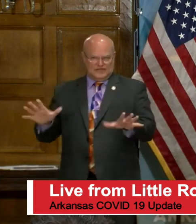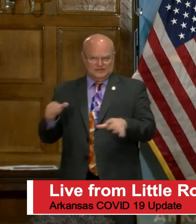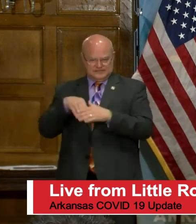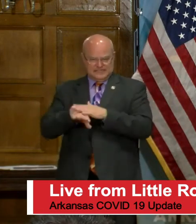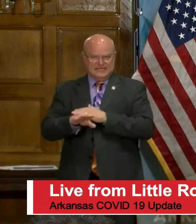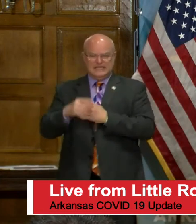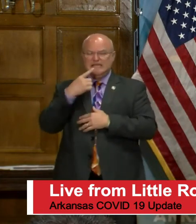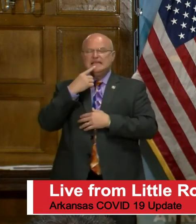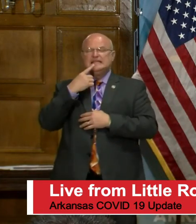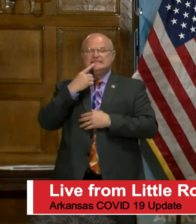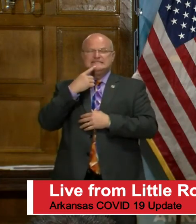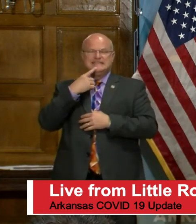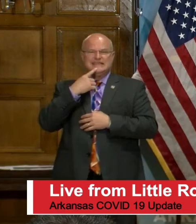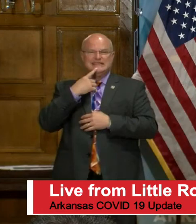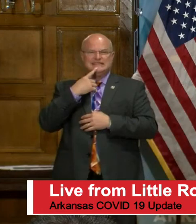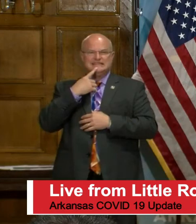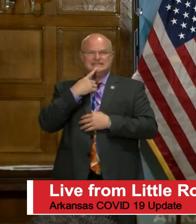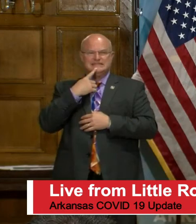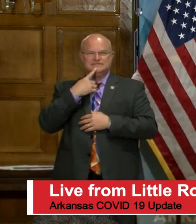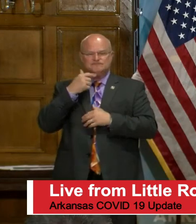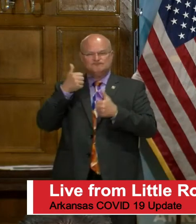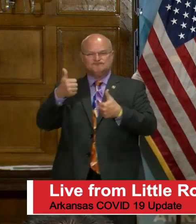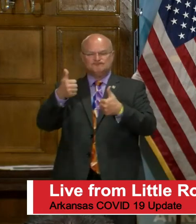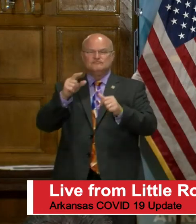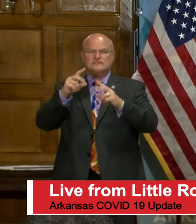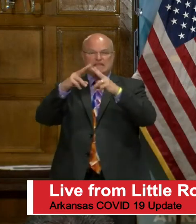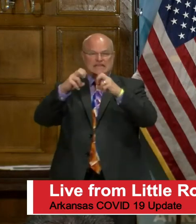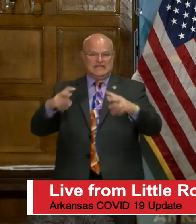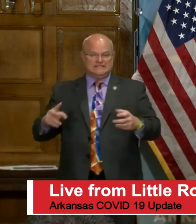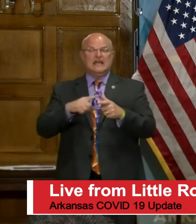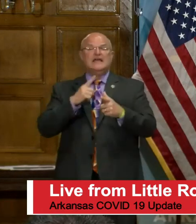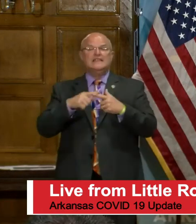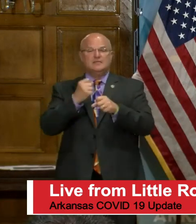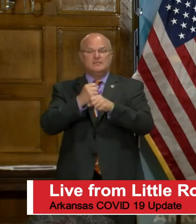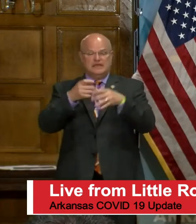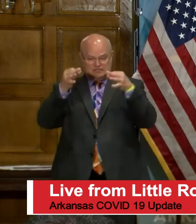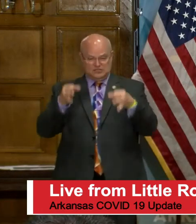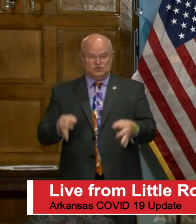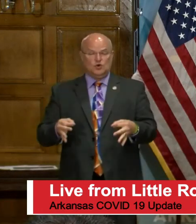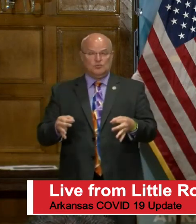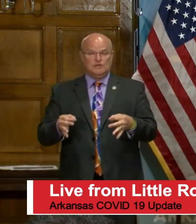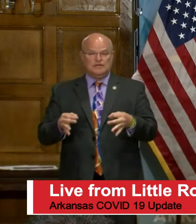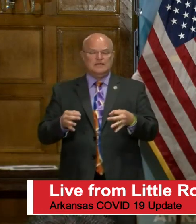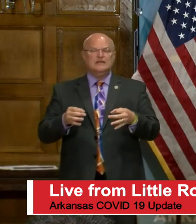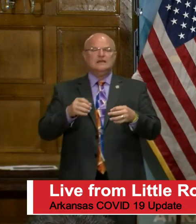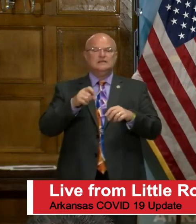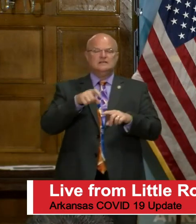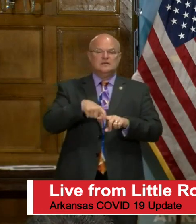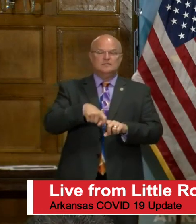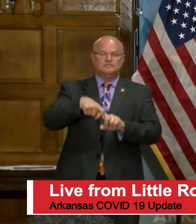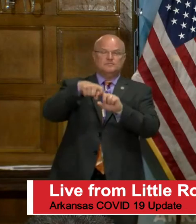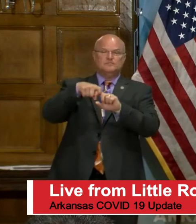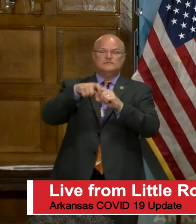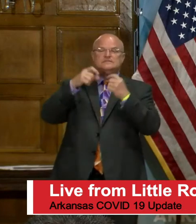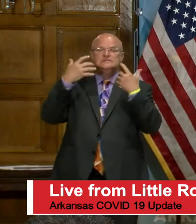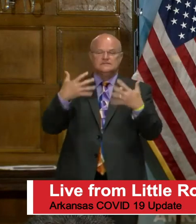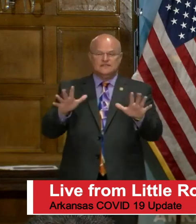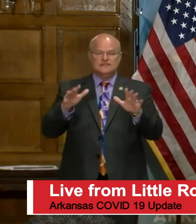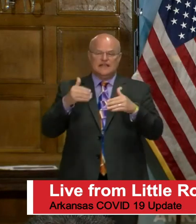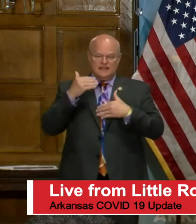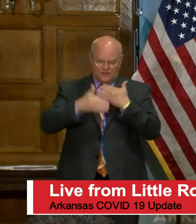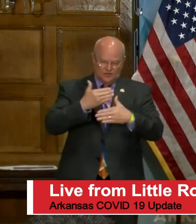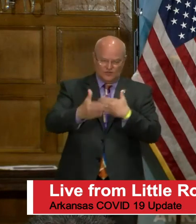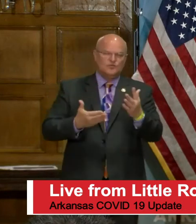comes in and gives us their report and analysis. Then we make a determination to take it off pause and to